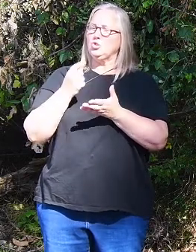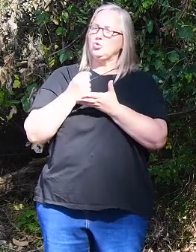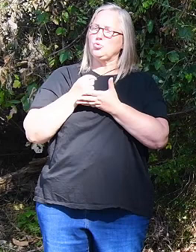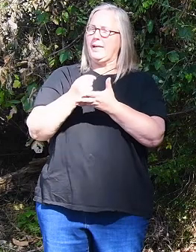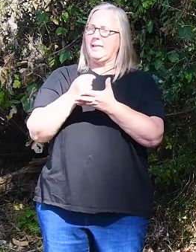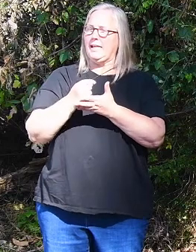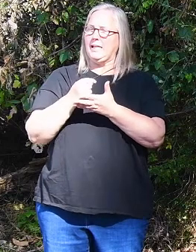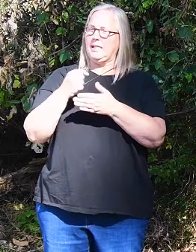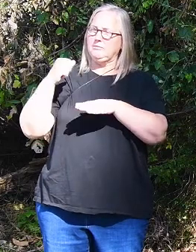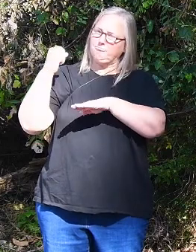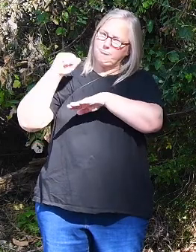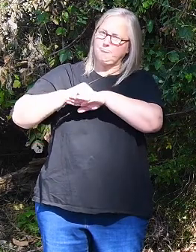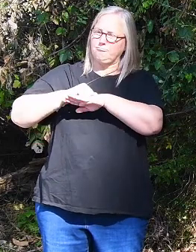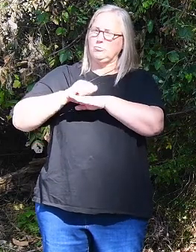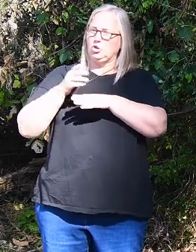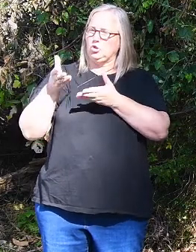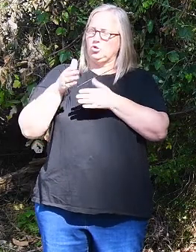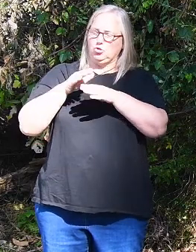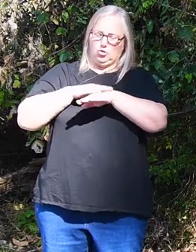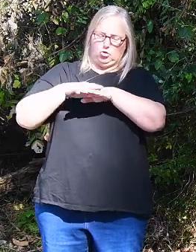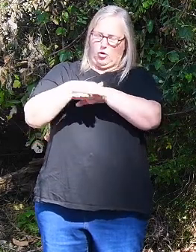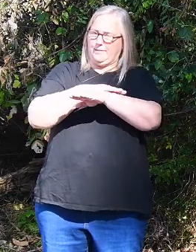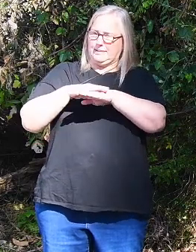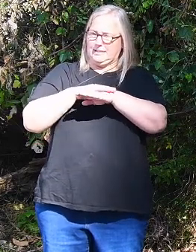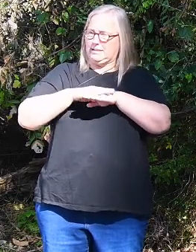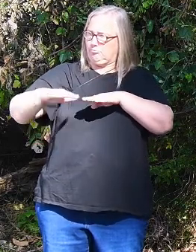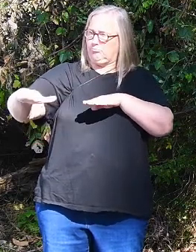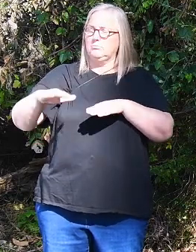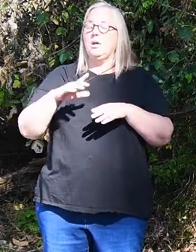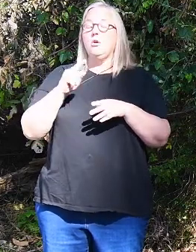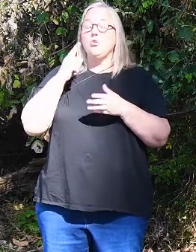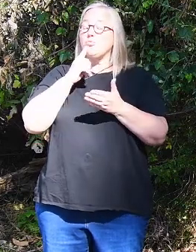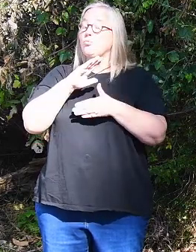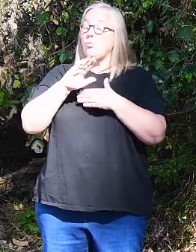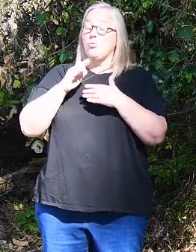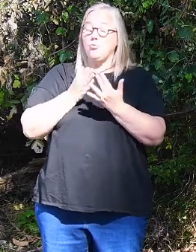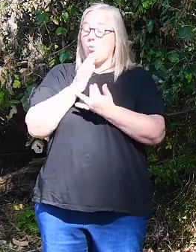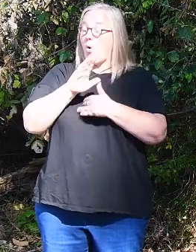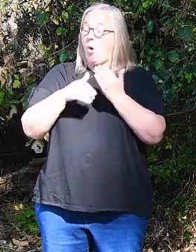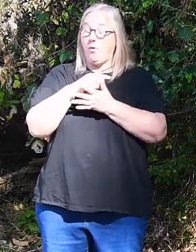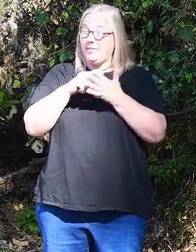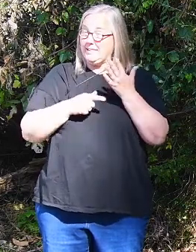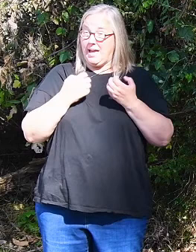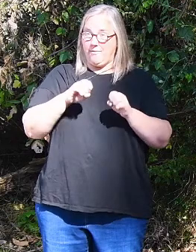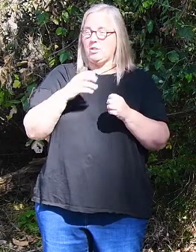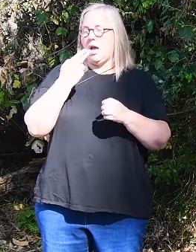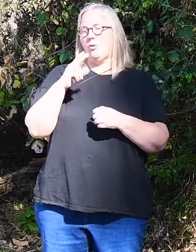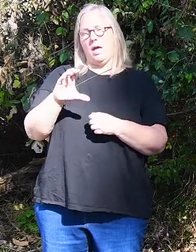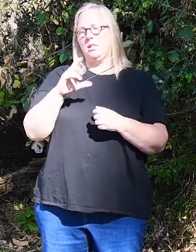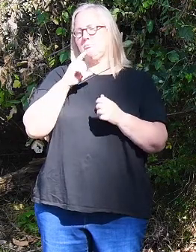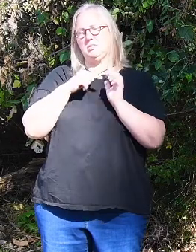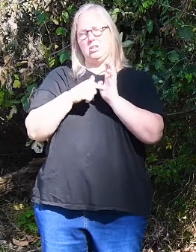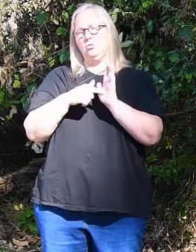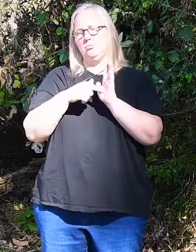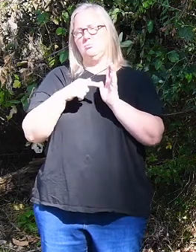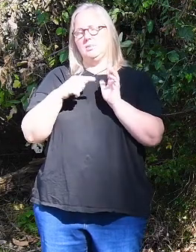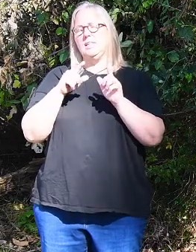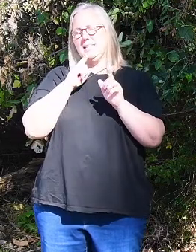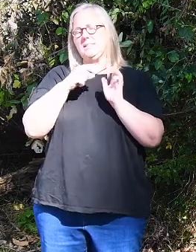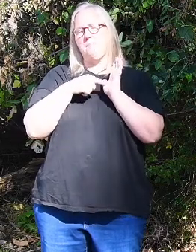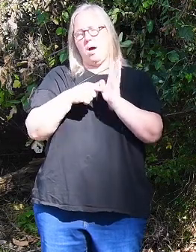surfaces. Through all of these efforts, Howard County continues to be a model of environmental